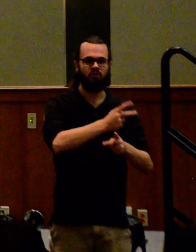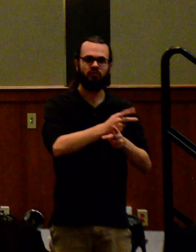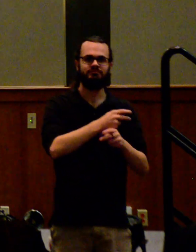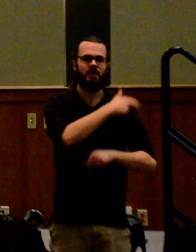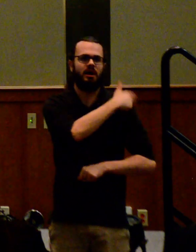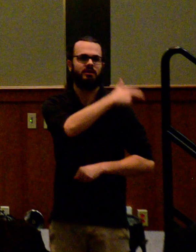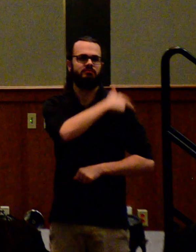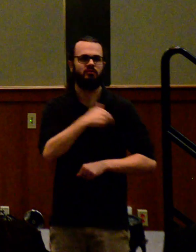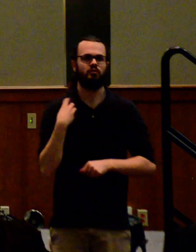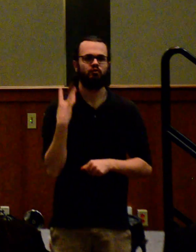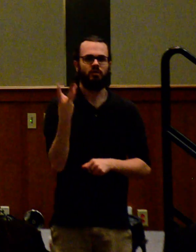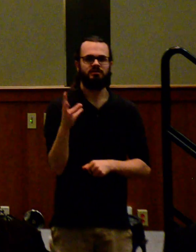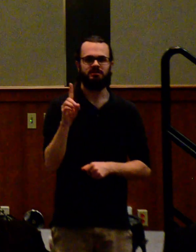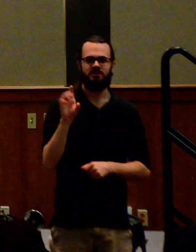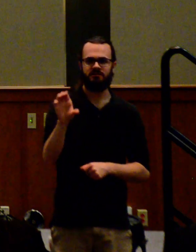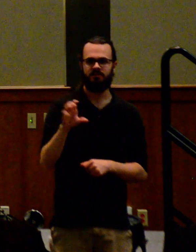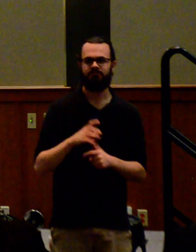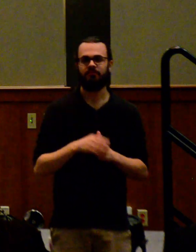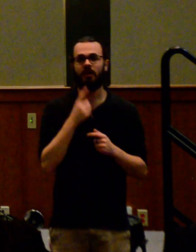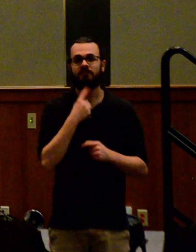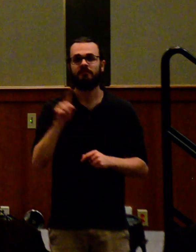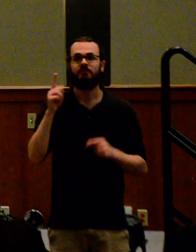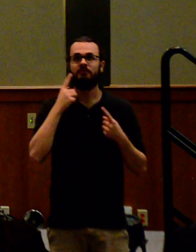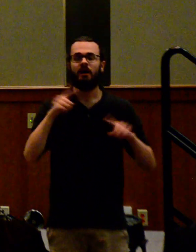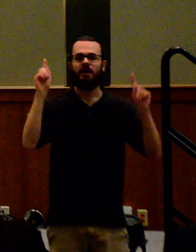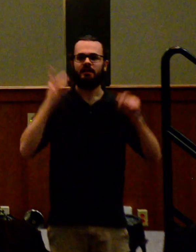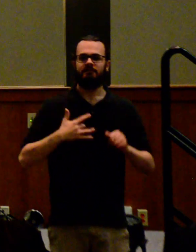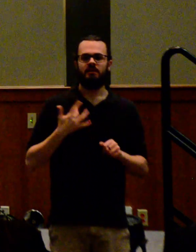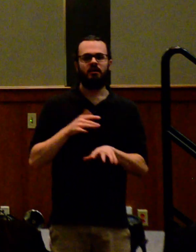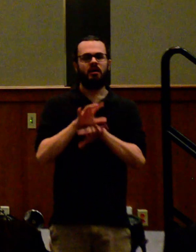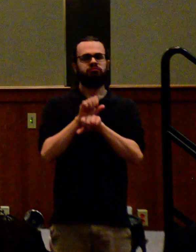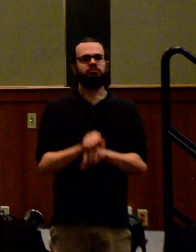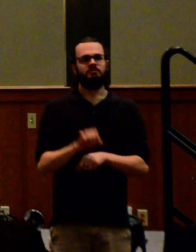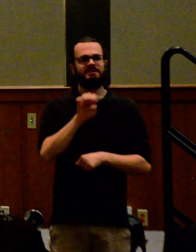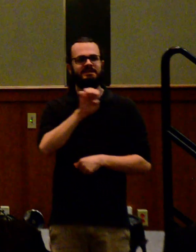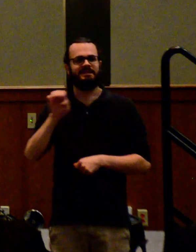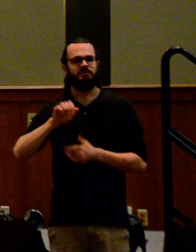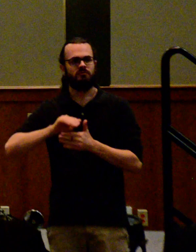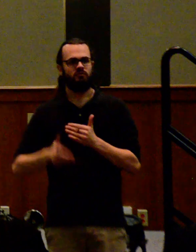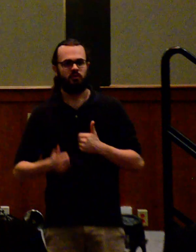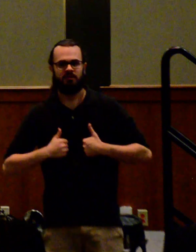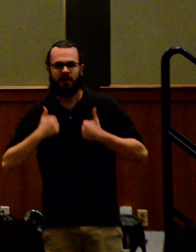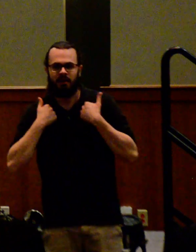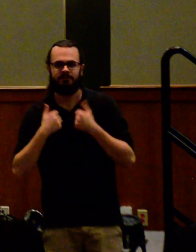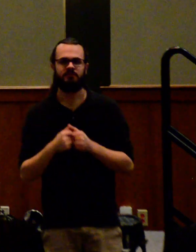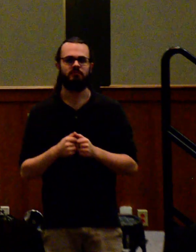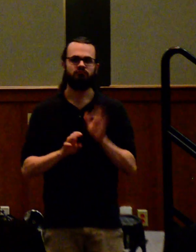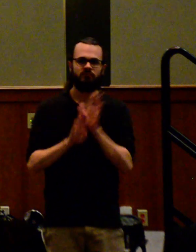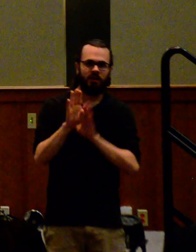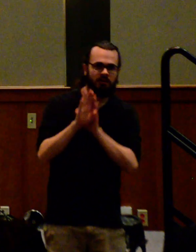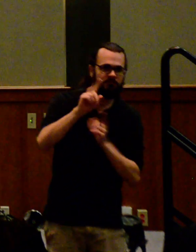was finally getting accustomed to the East Coast life and making new friends. And my dad had just got a job.